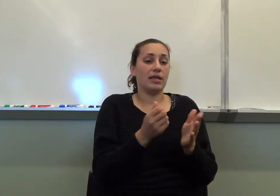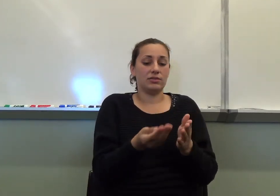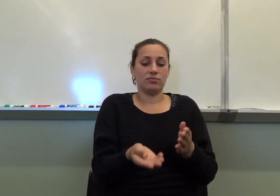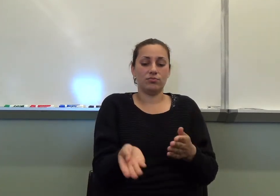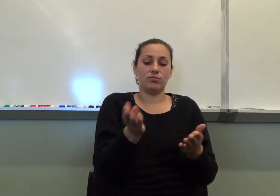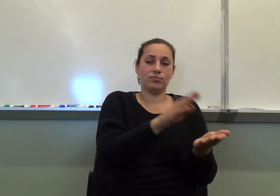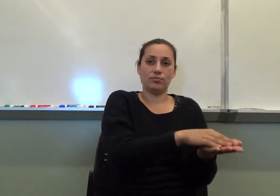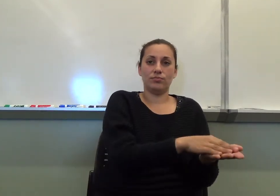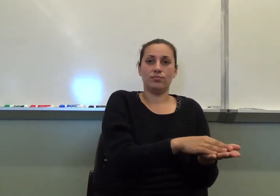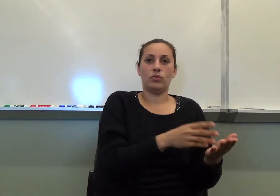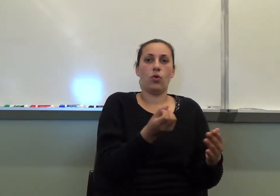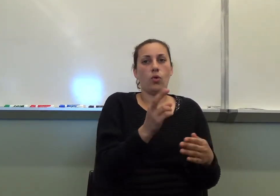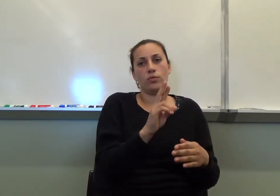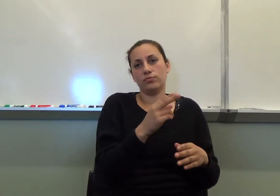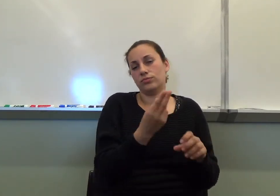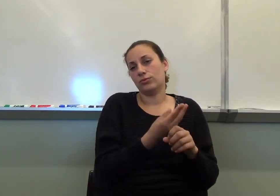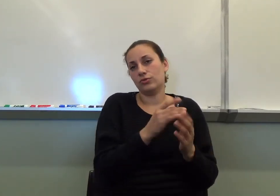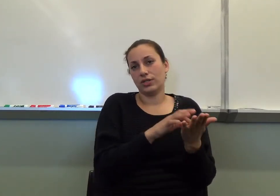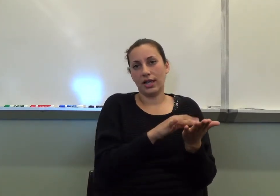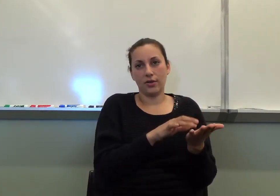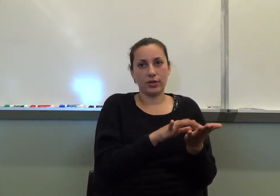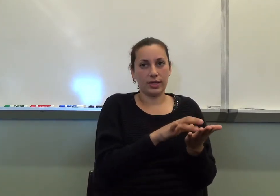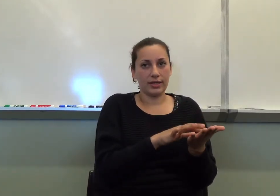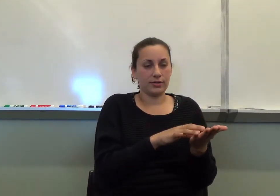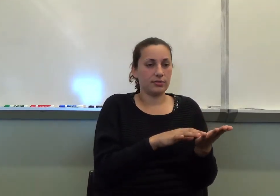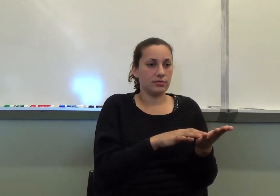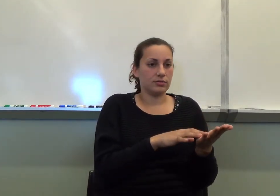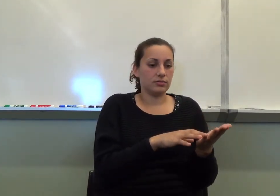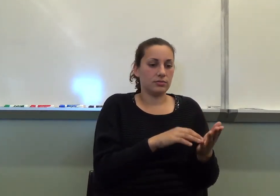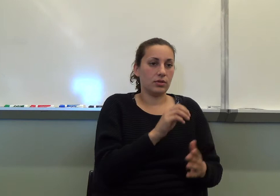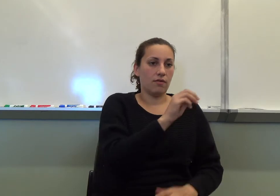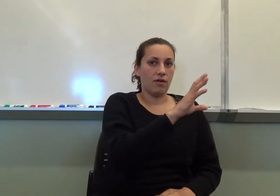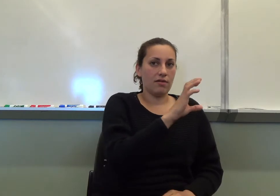on the calculator. And it turns out that 500 will do just fine.